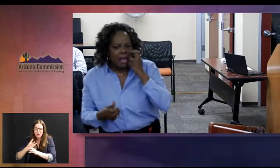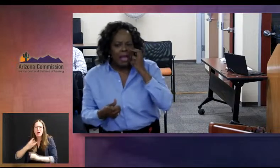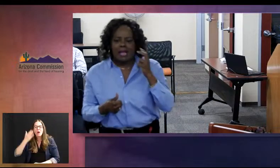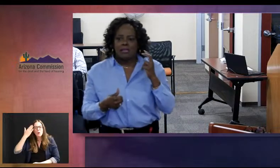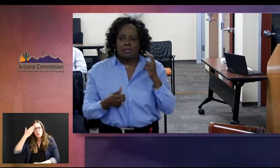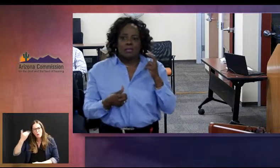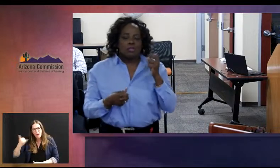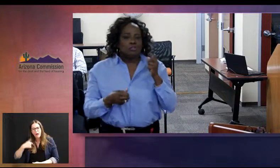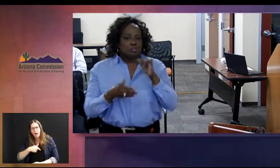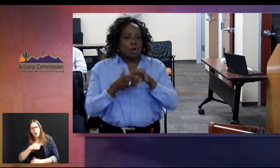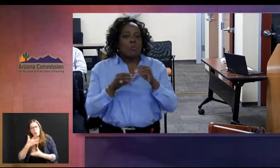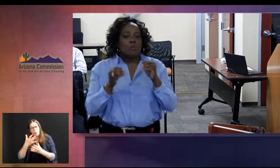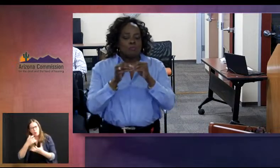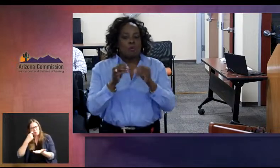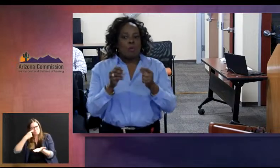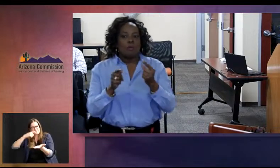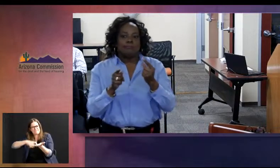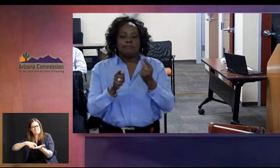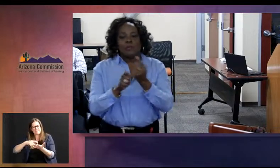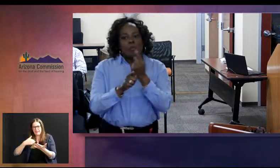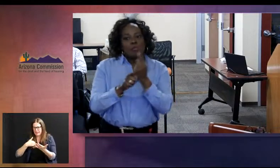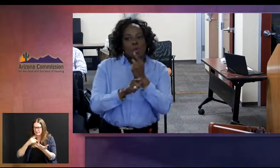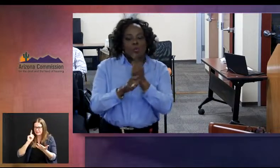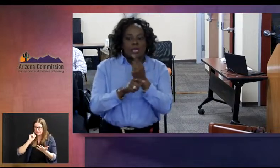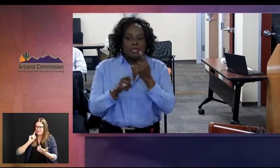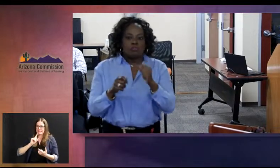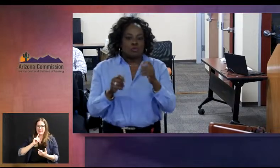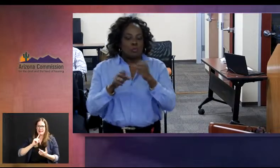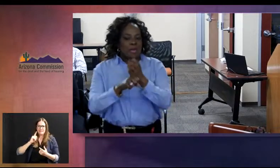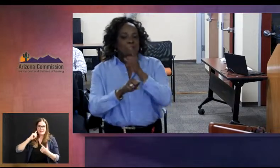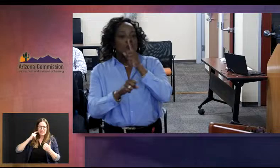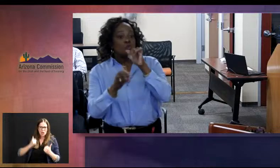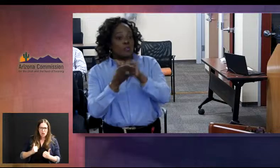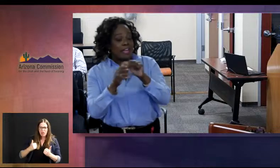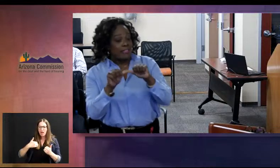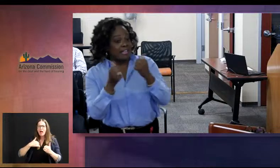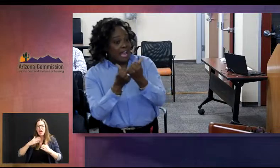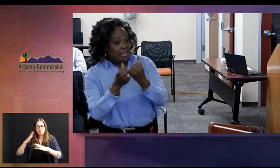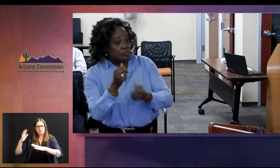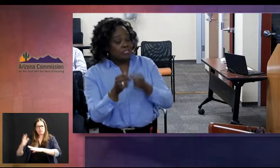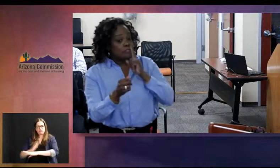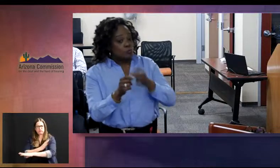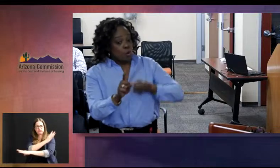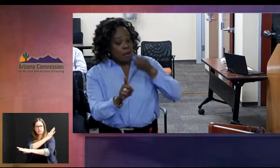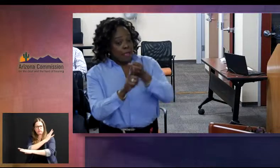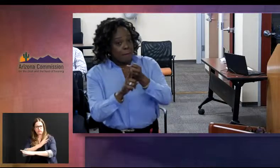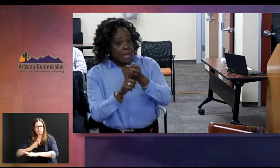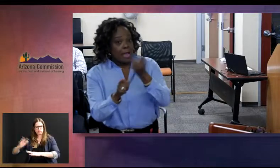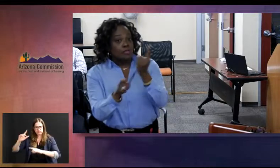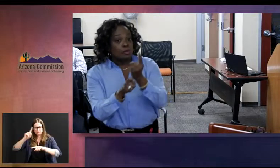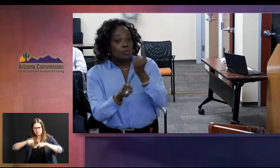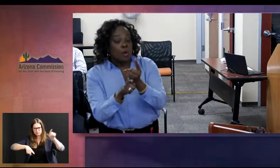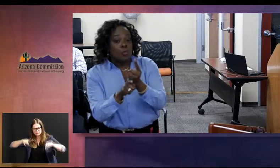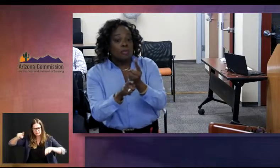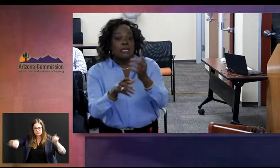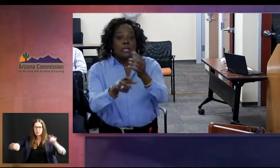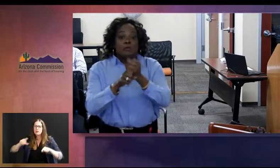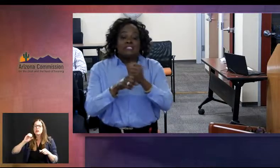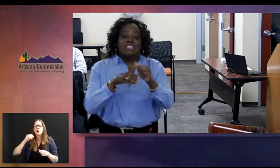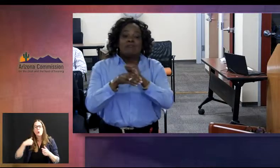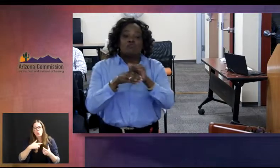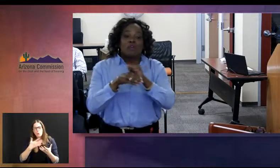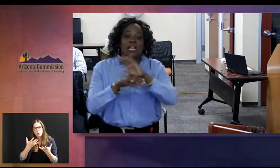hard of hearing, and deaf-blind. So the terminology is more appropriate to make sure that